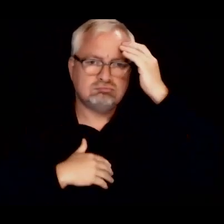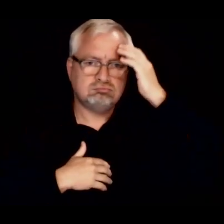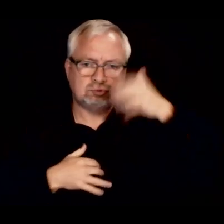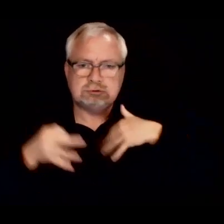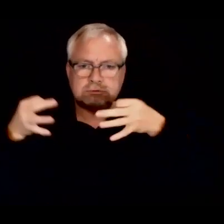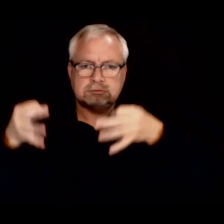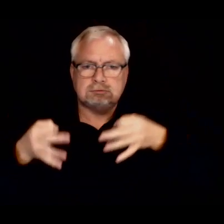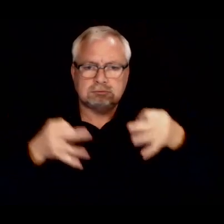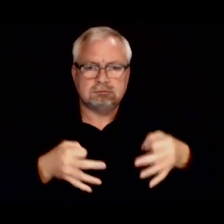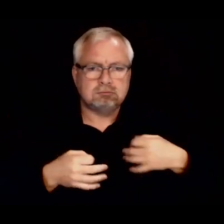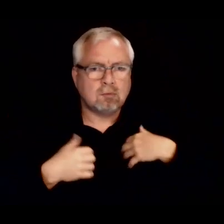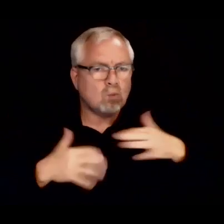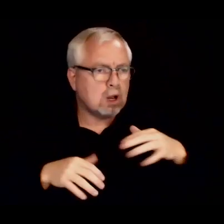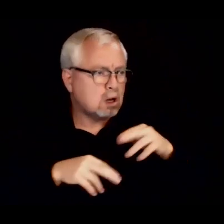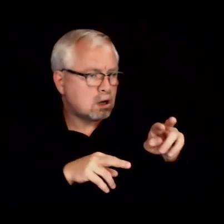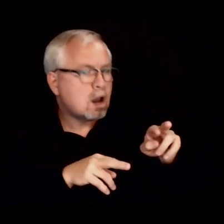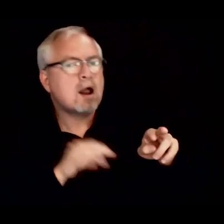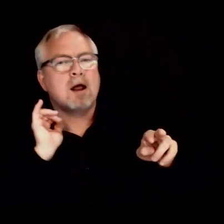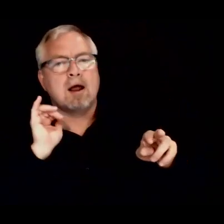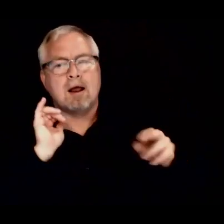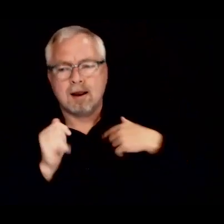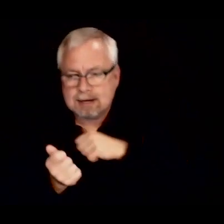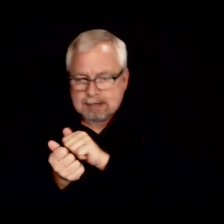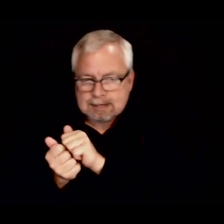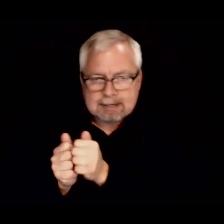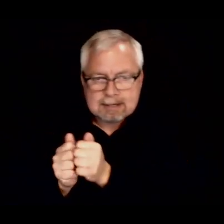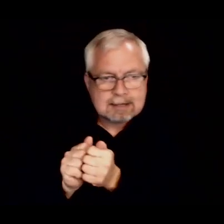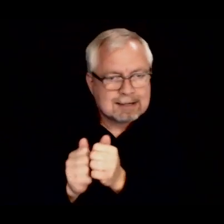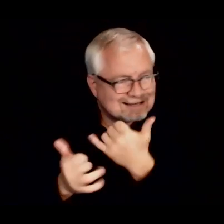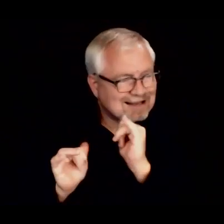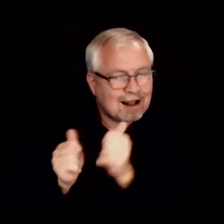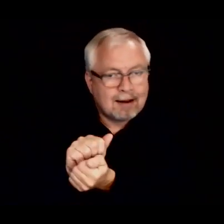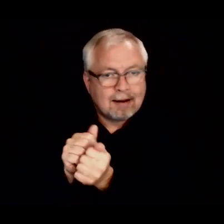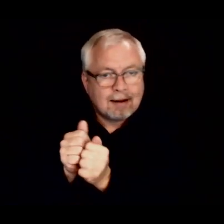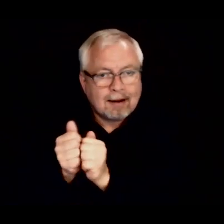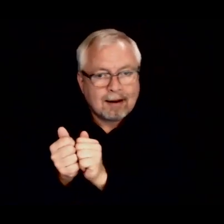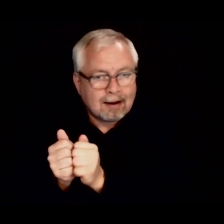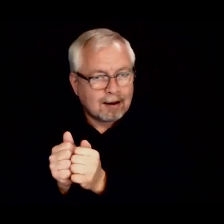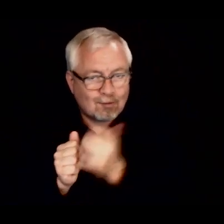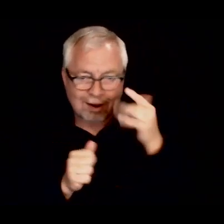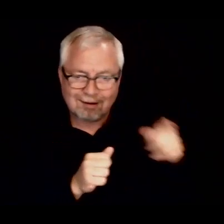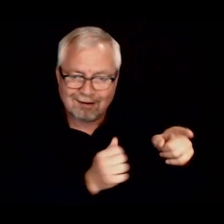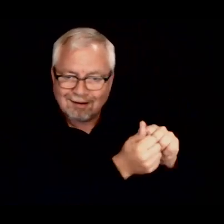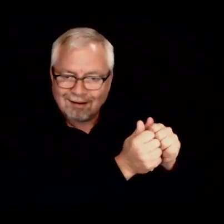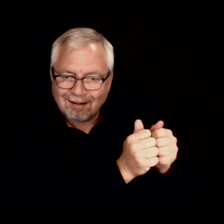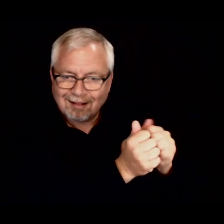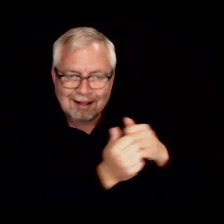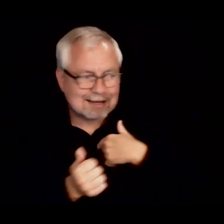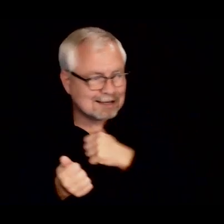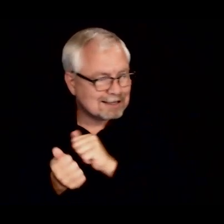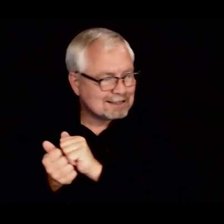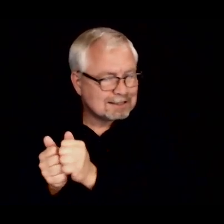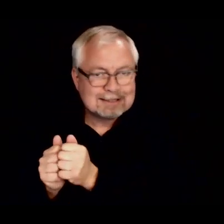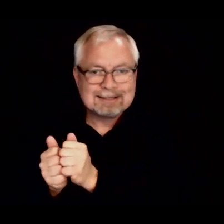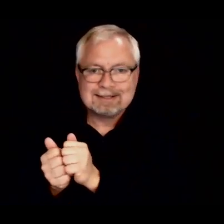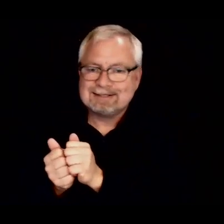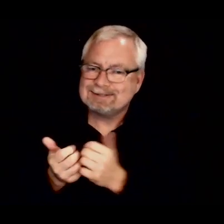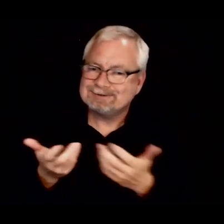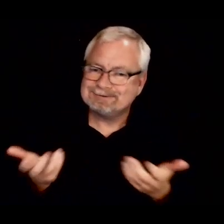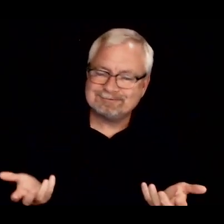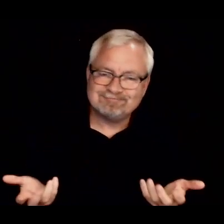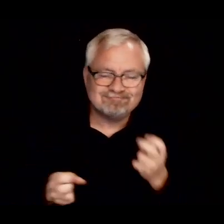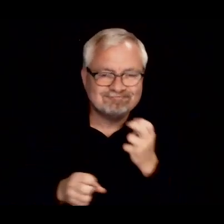make adaptations given a change in how the virus behaves. But all of those activities, and working on the